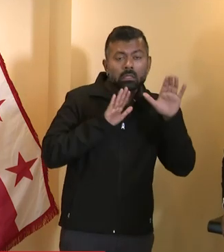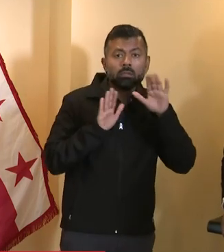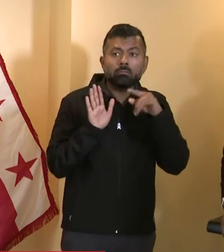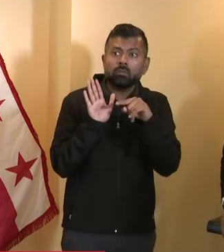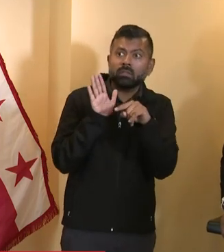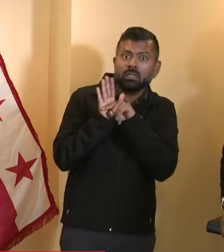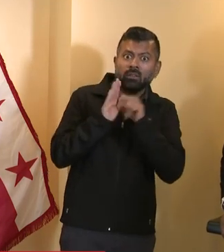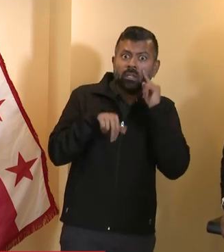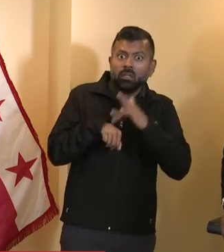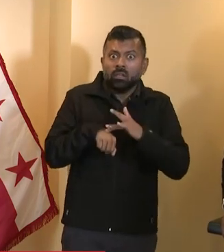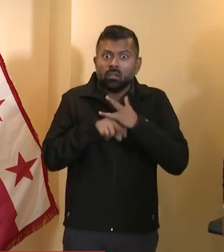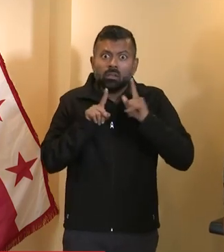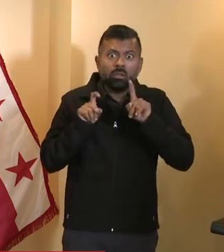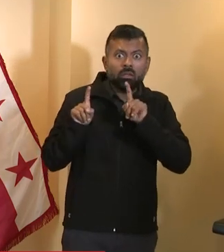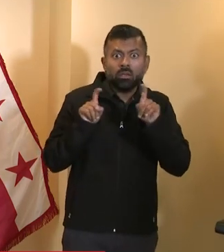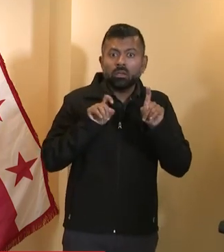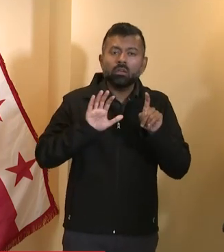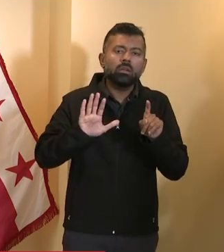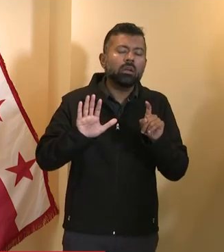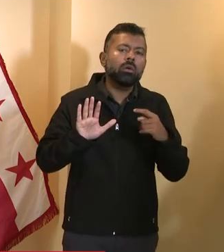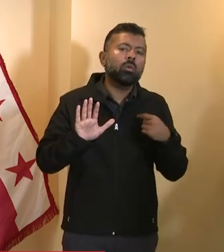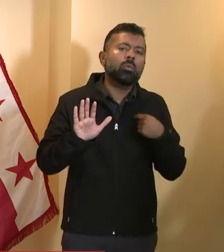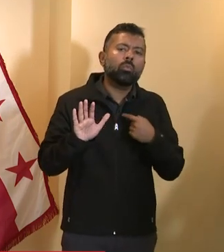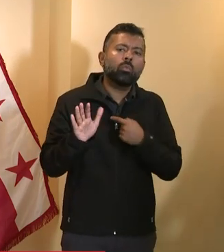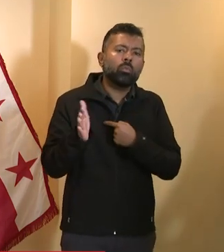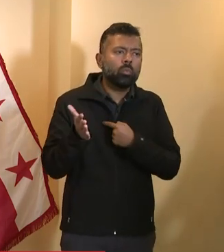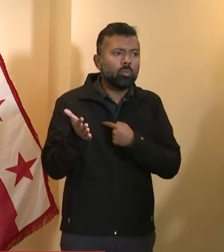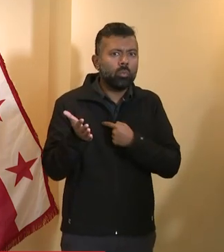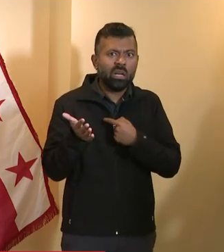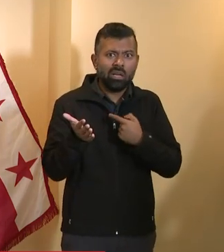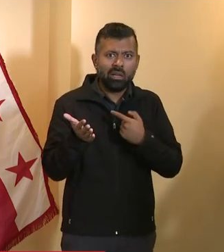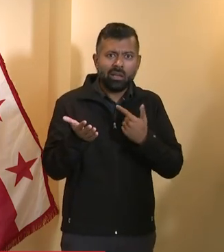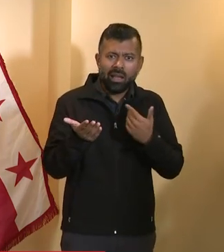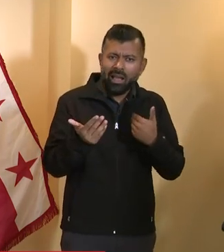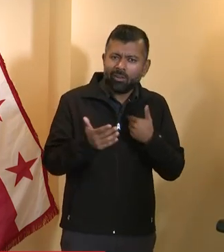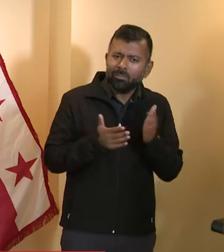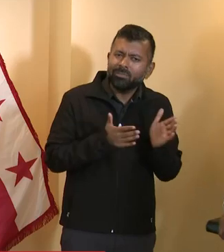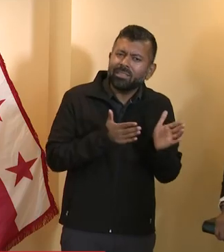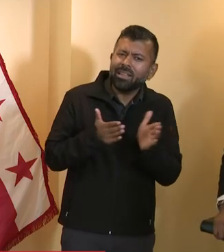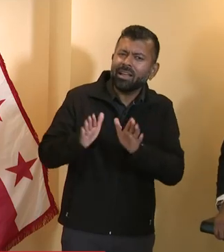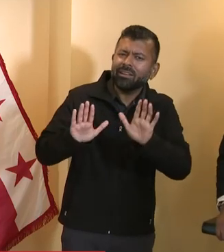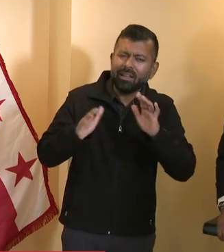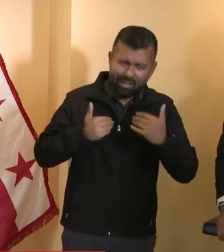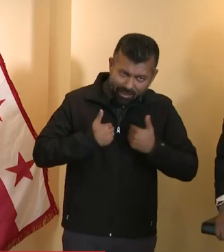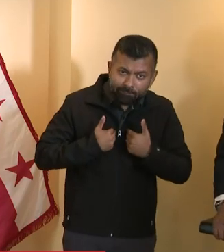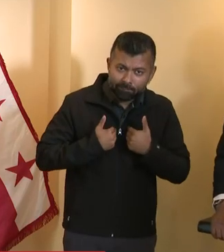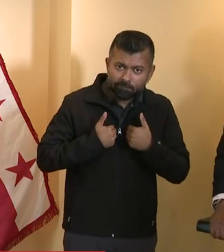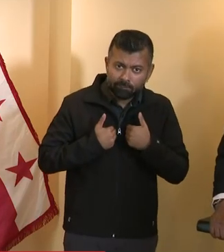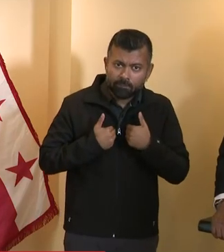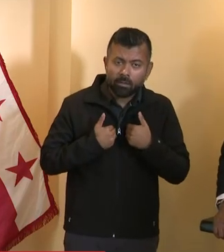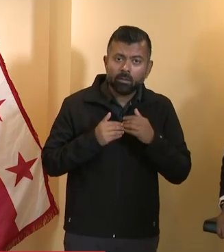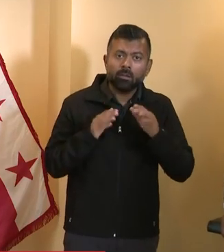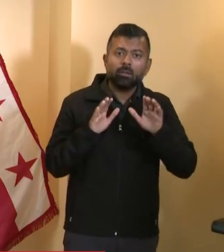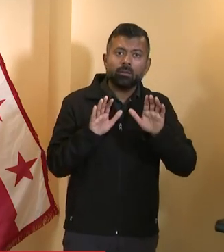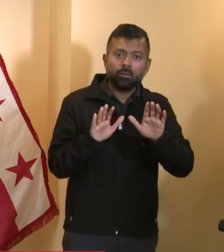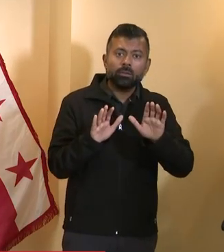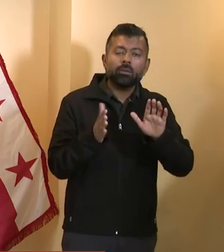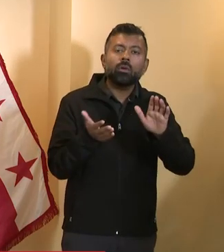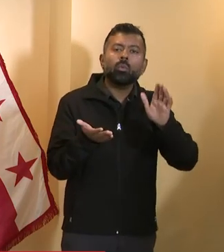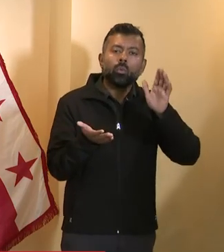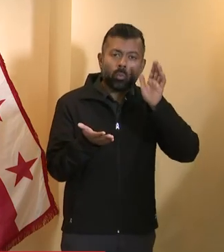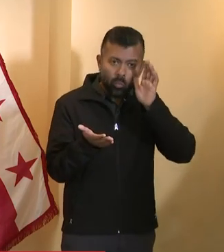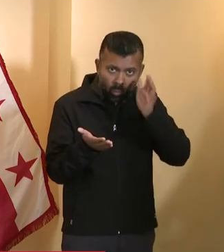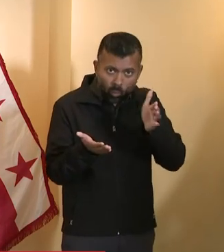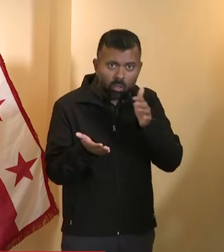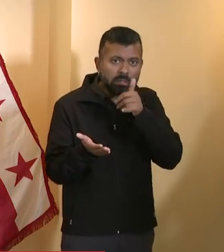plans. On the other side of it, we will still have a vacant RFK, or we will still have other vacant projects.